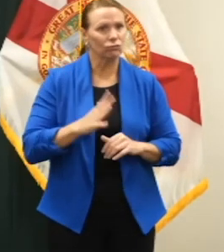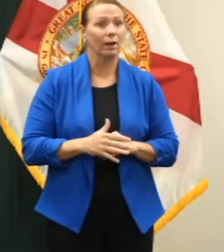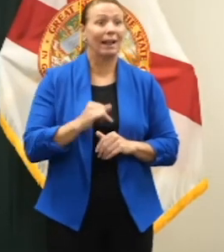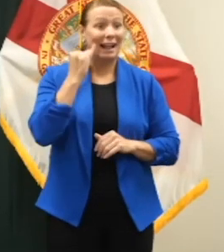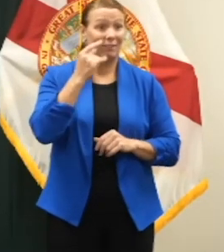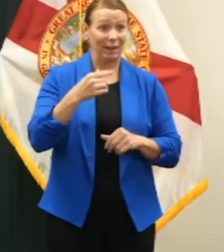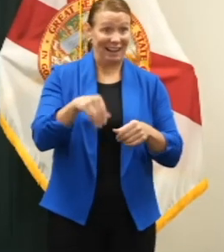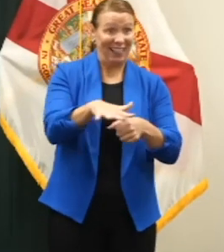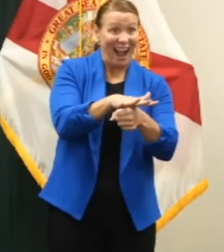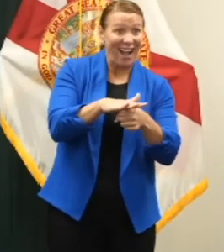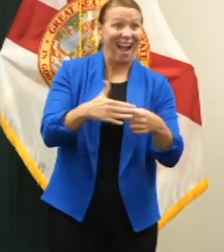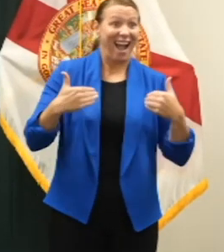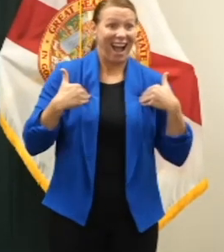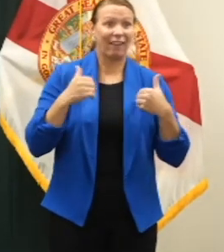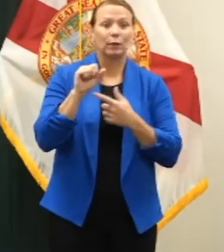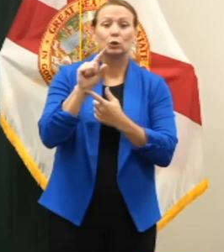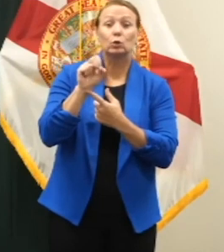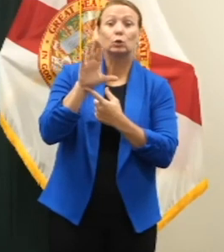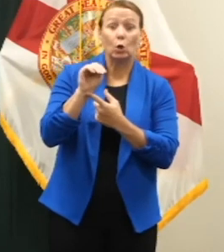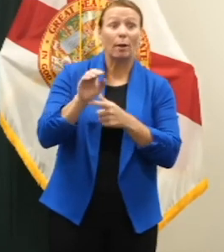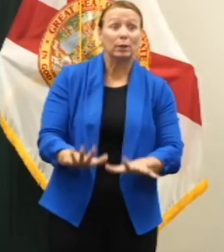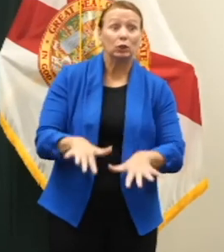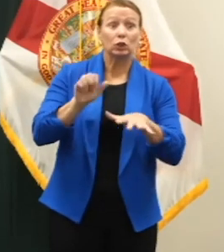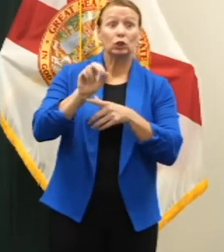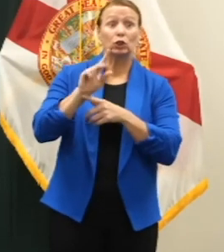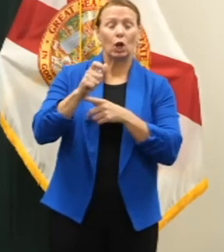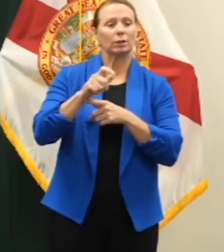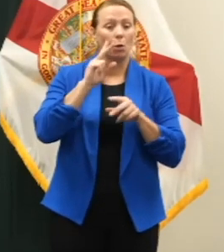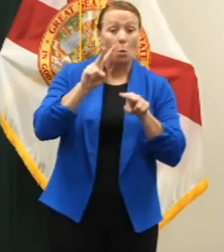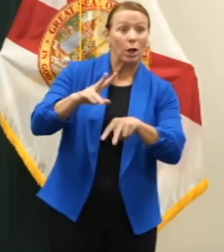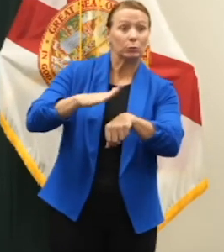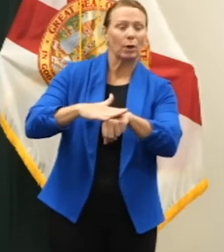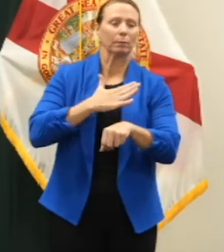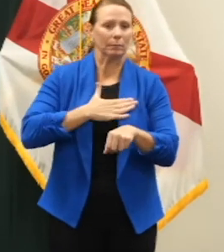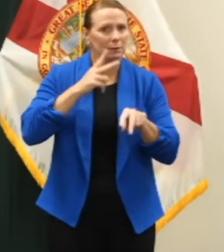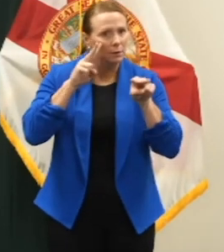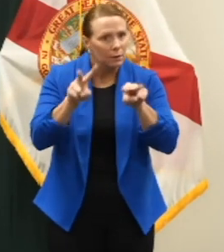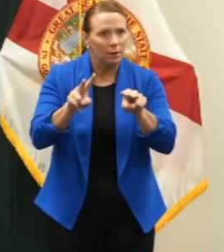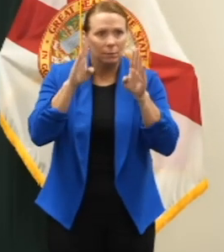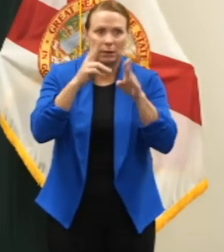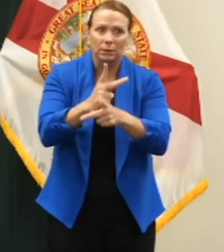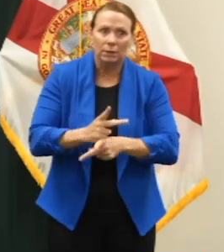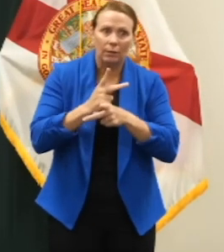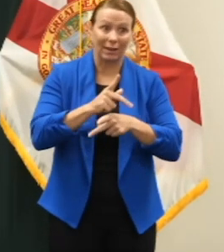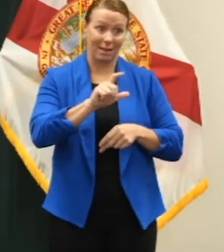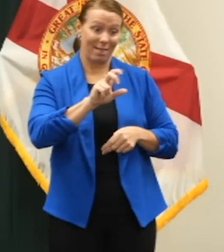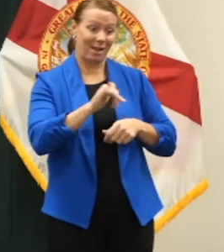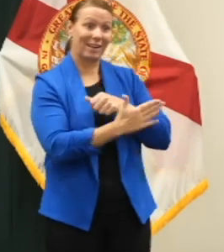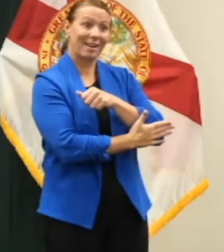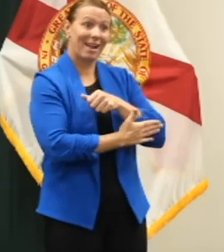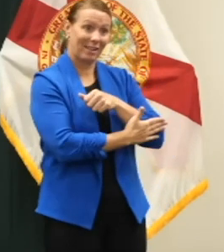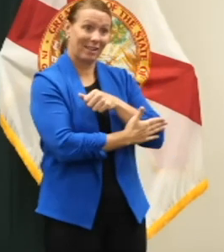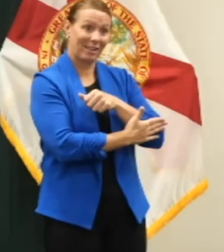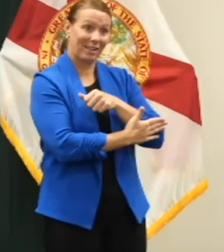has a storm surge watch or warning, you need to be paying attention. If you're in Levy County, you need to be listening to what John McDonald says. If he asks you to leave,